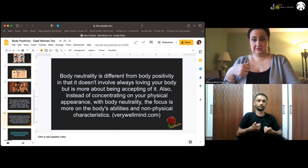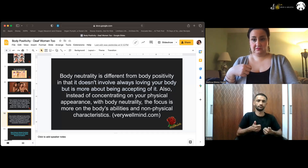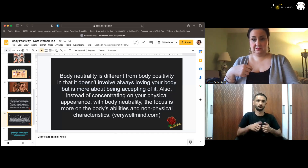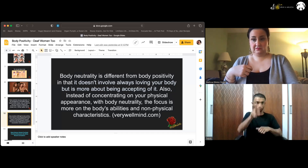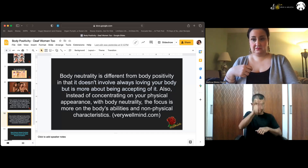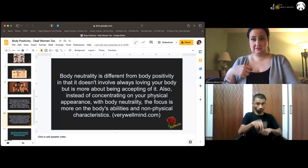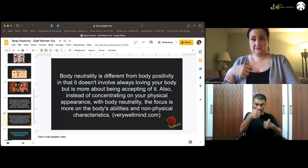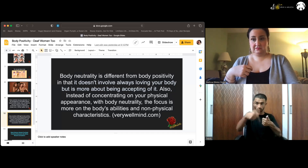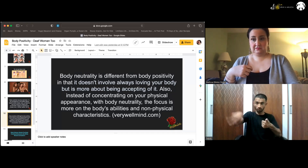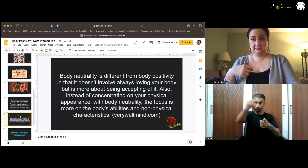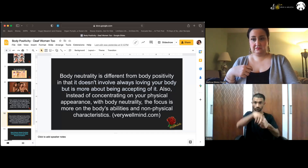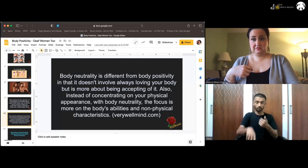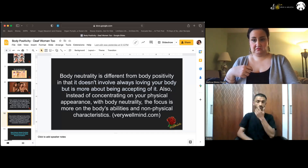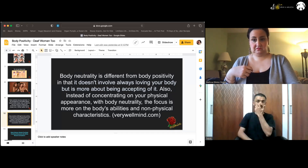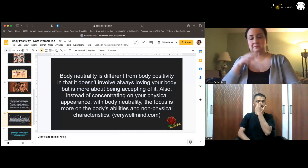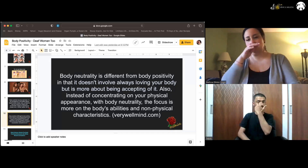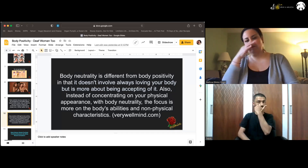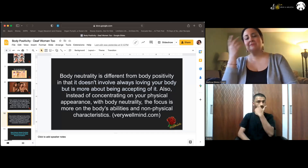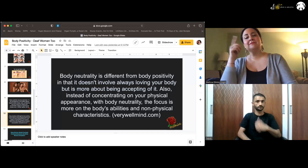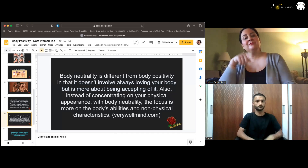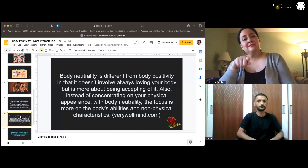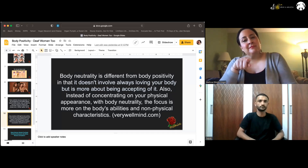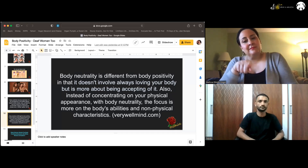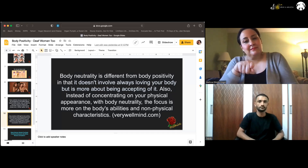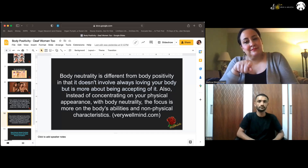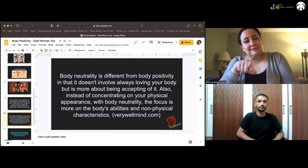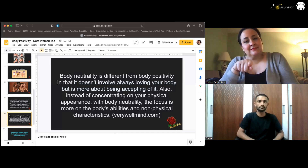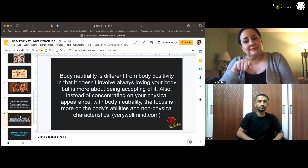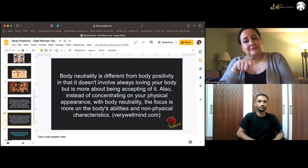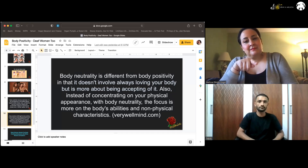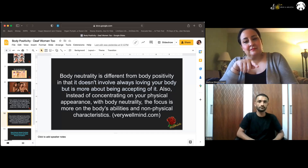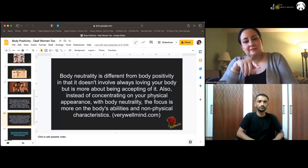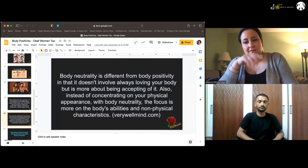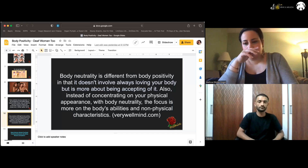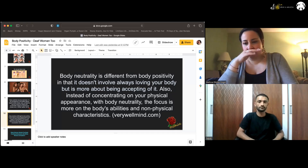So I hope everyone can read this.